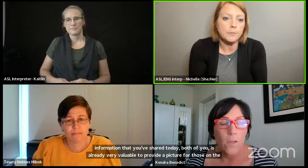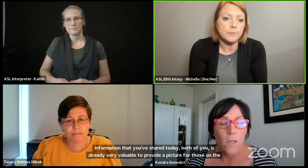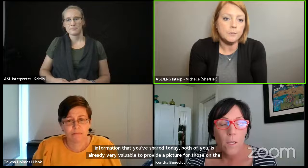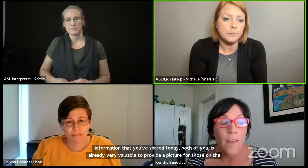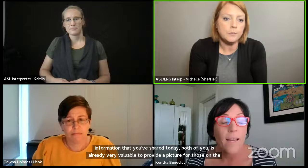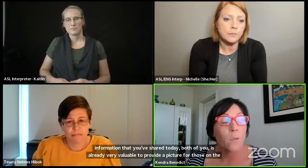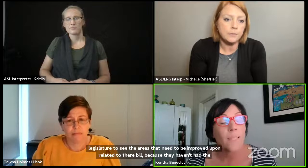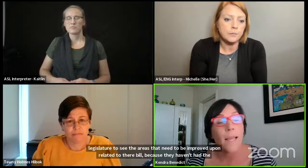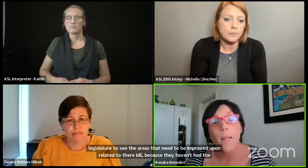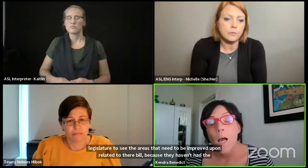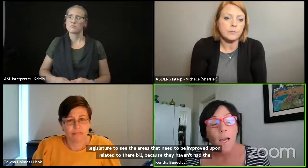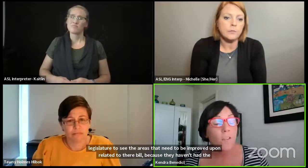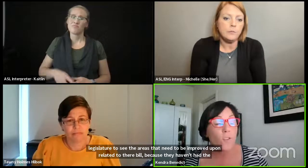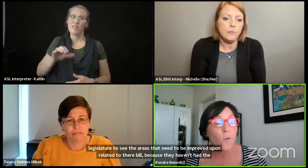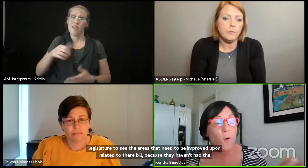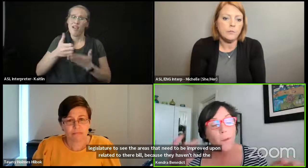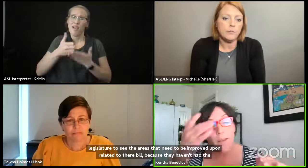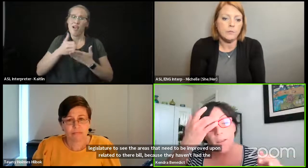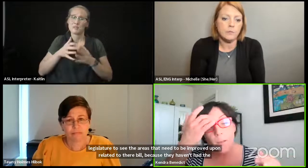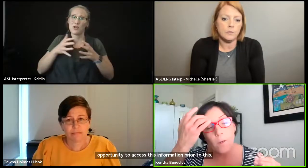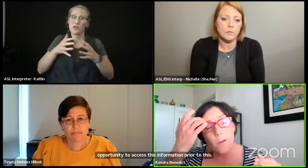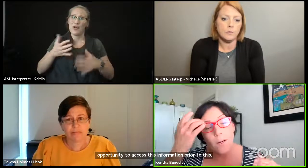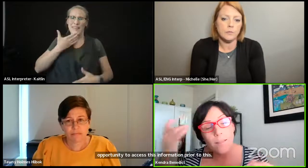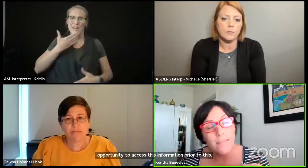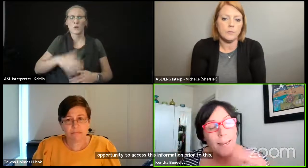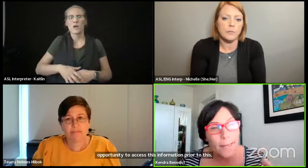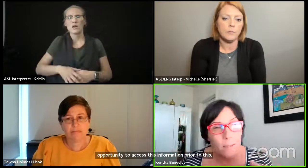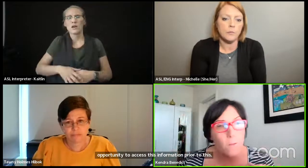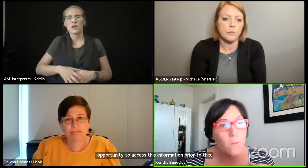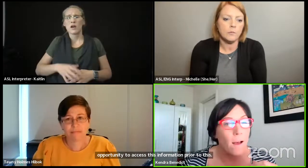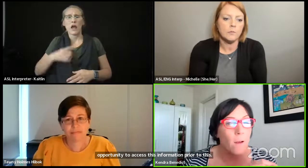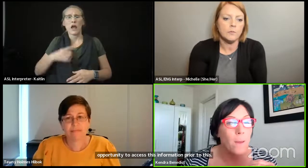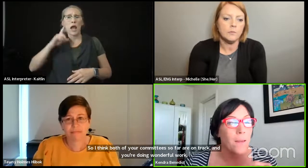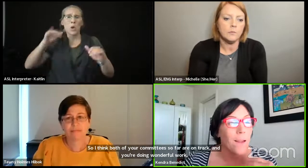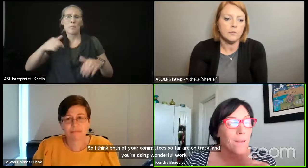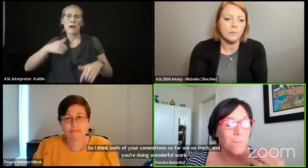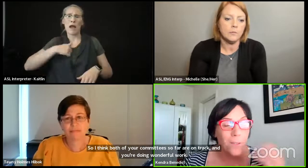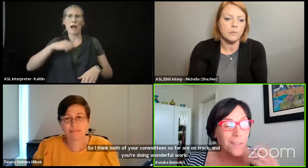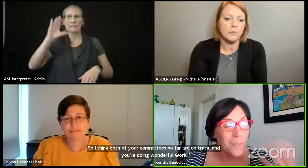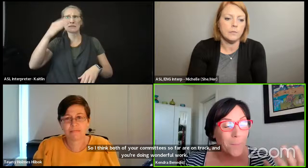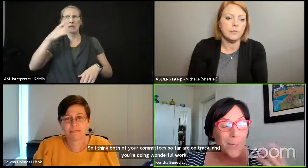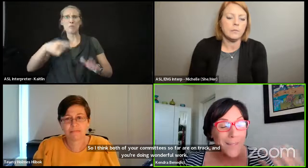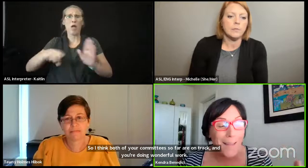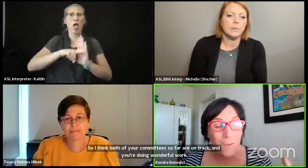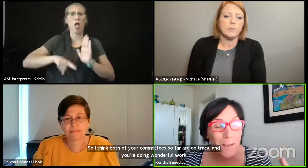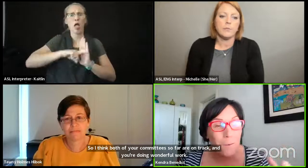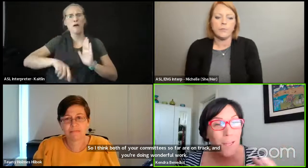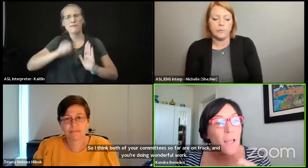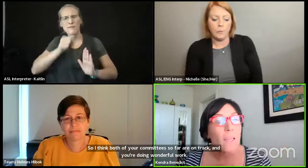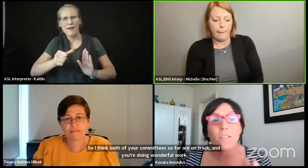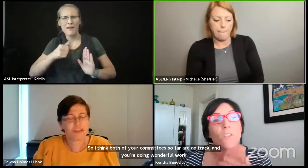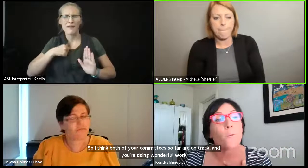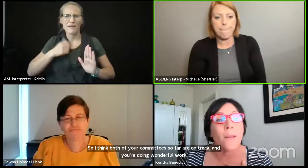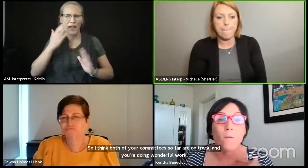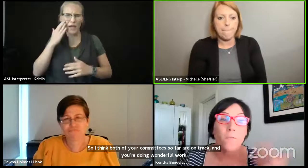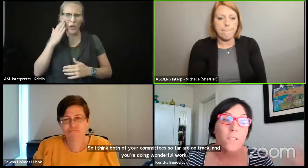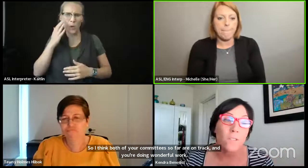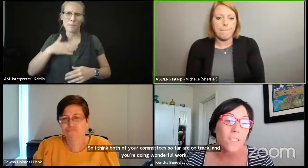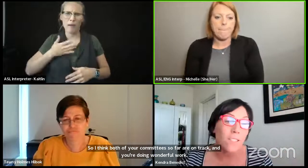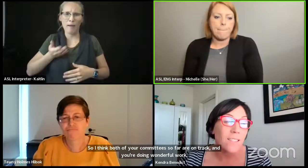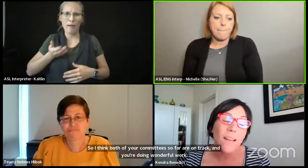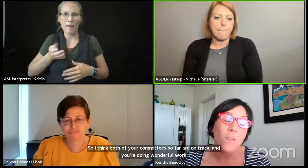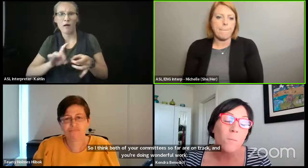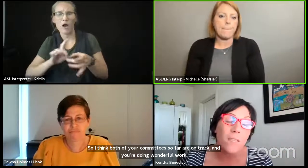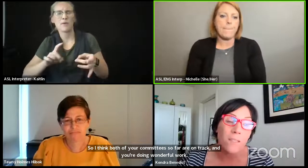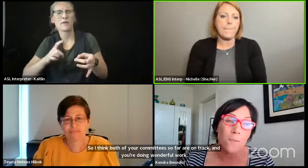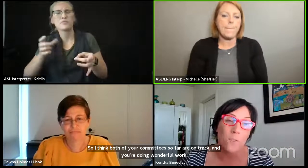work. Okay, that helps. And I do hope I haven't come across as negative. I realize that it might sound that way. That's just from my own